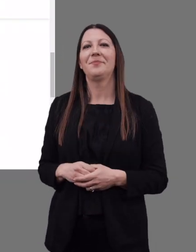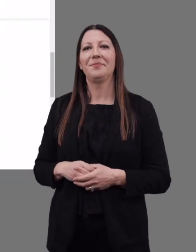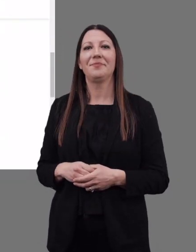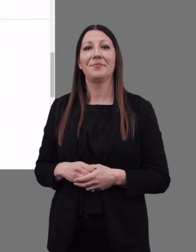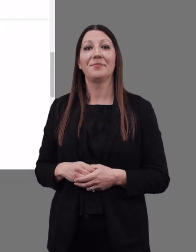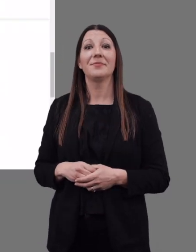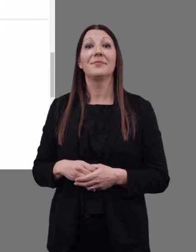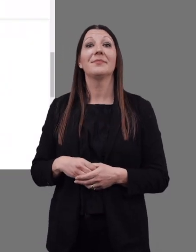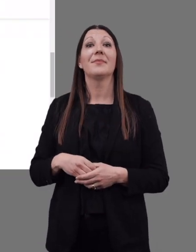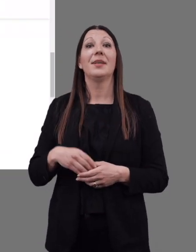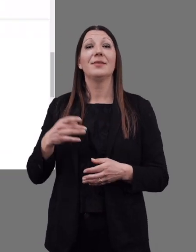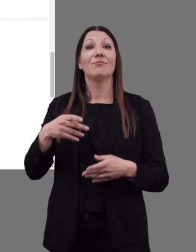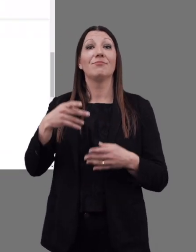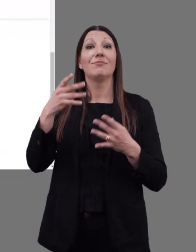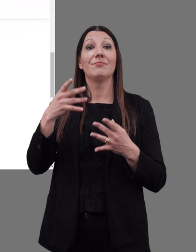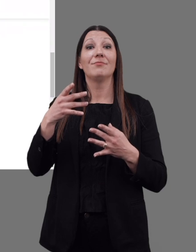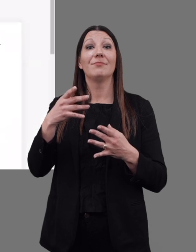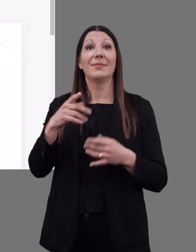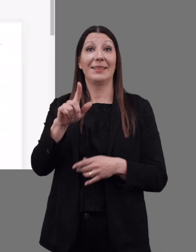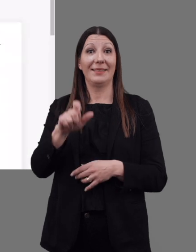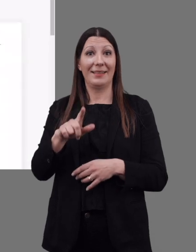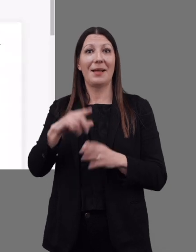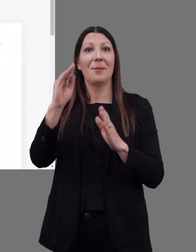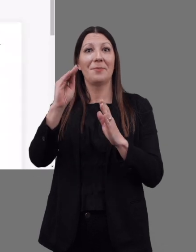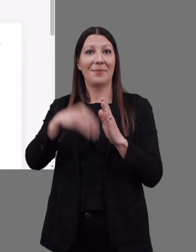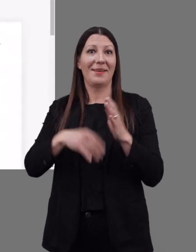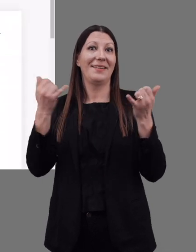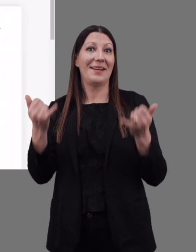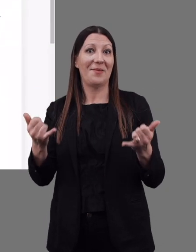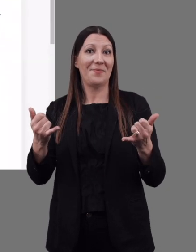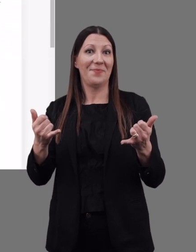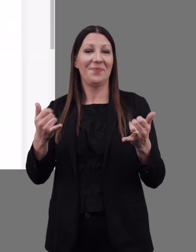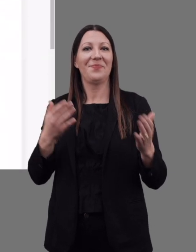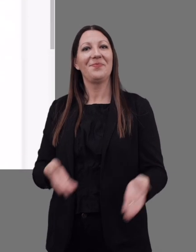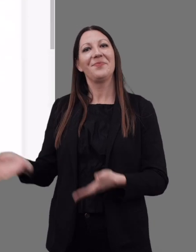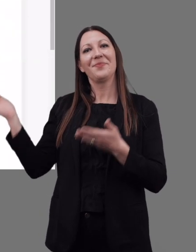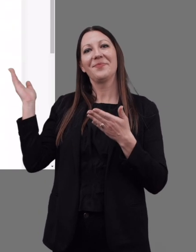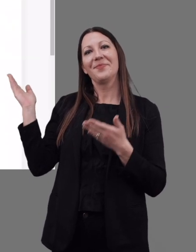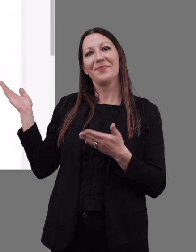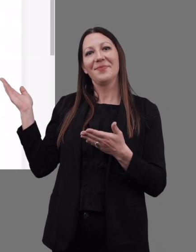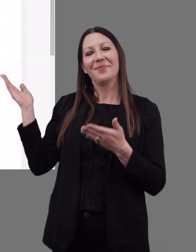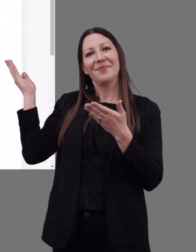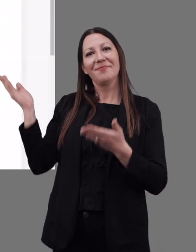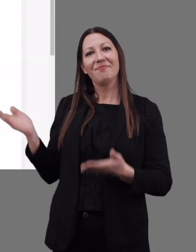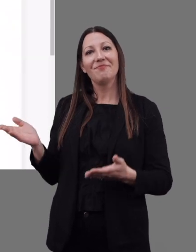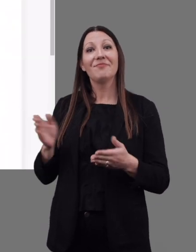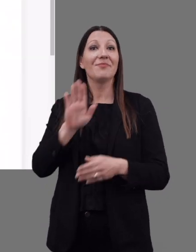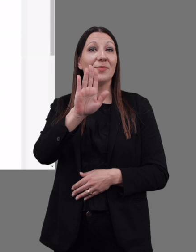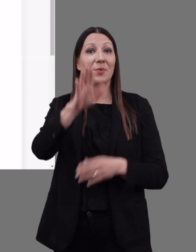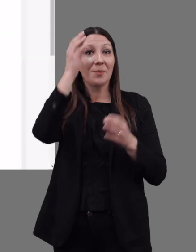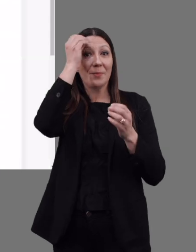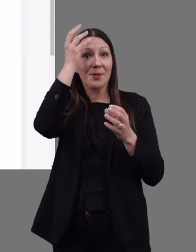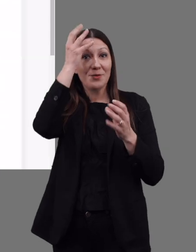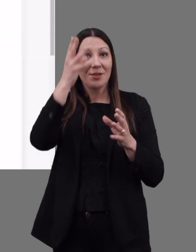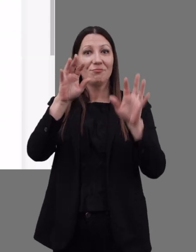Otherwise, you'll just continue to scroll down and click Apply Now. And this takes you to the page where you will fill in your information to